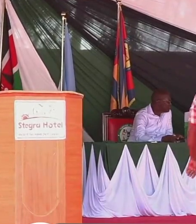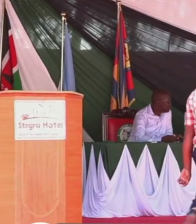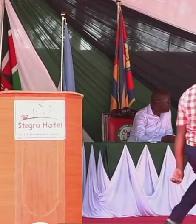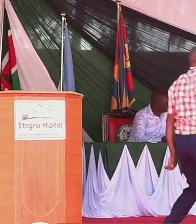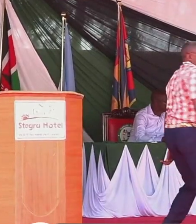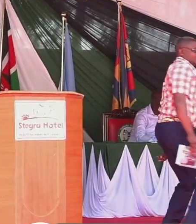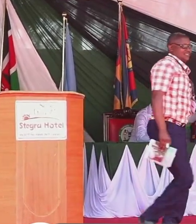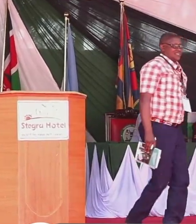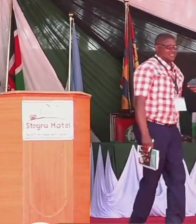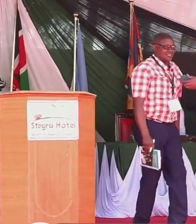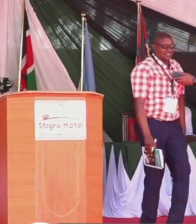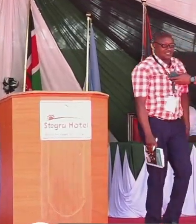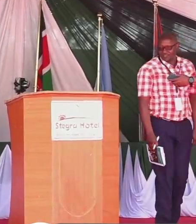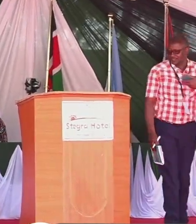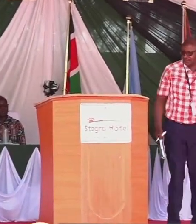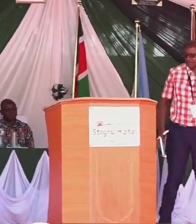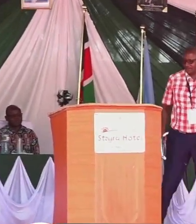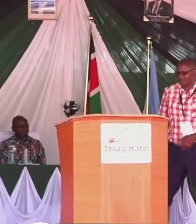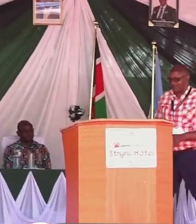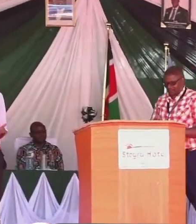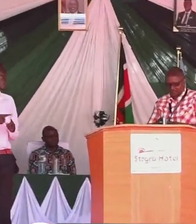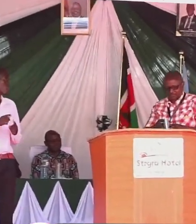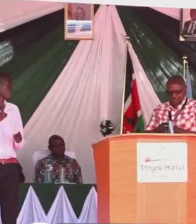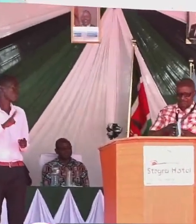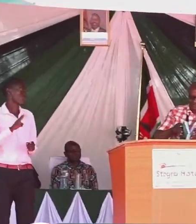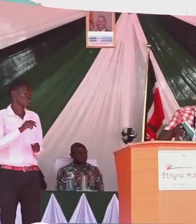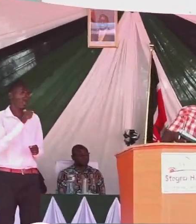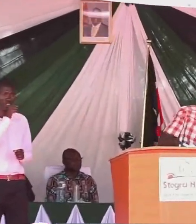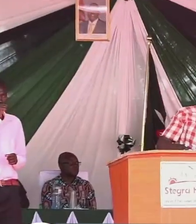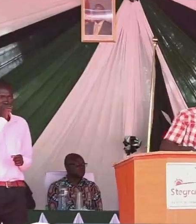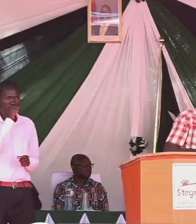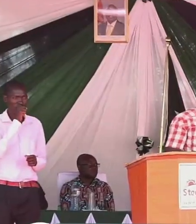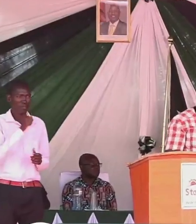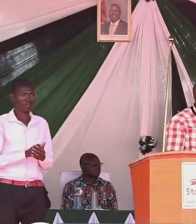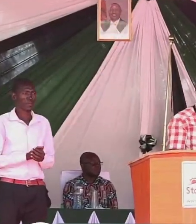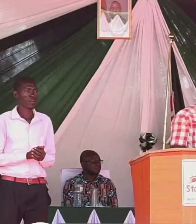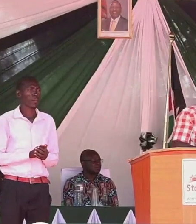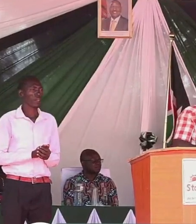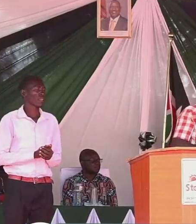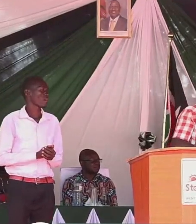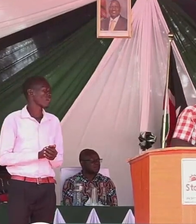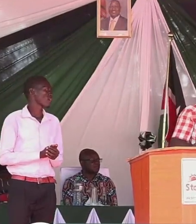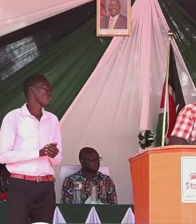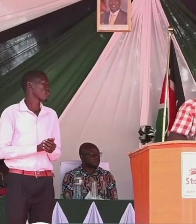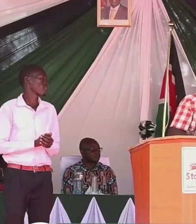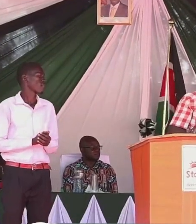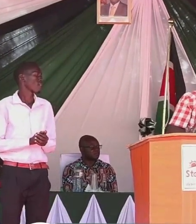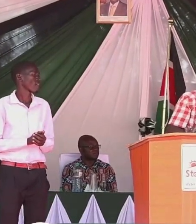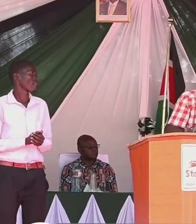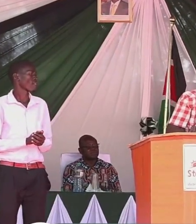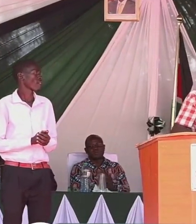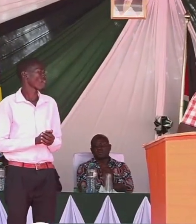They're not in, so you can use the microphone, sir, and keep it to 5 minutes.